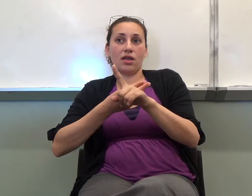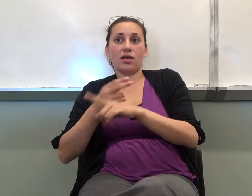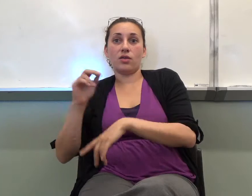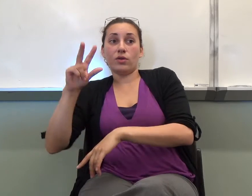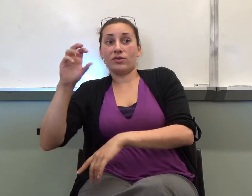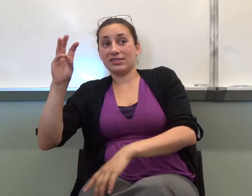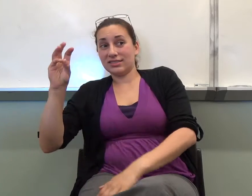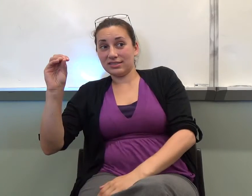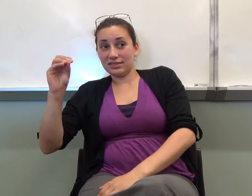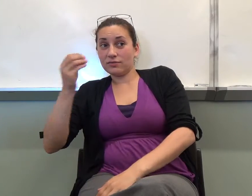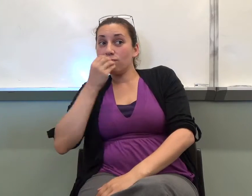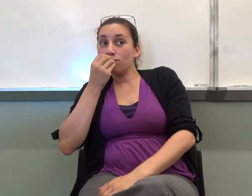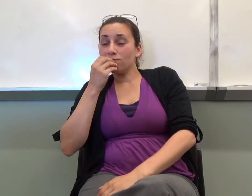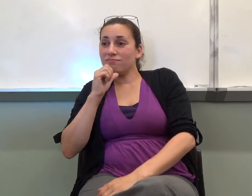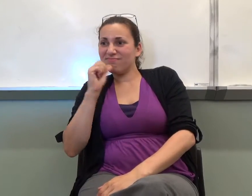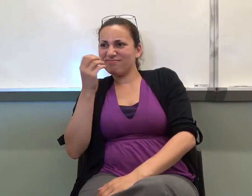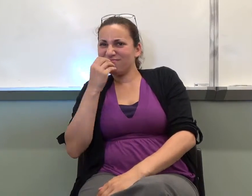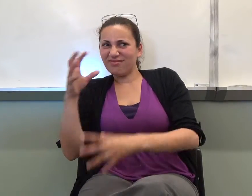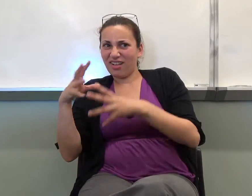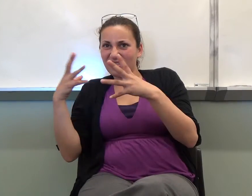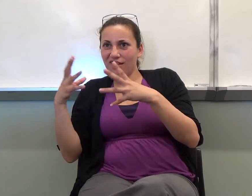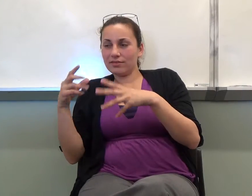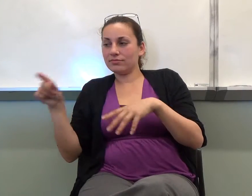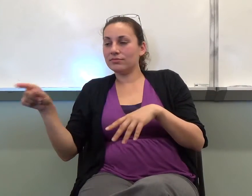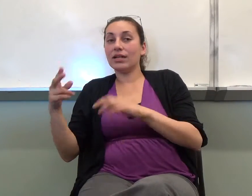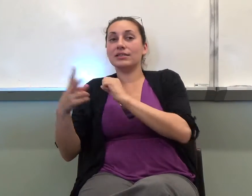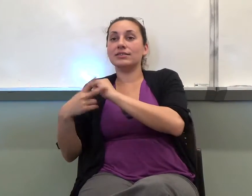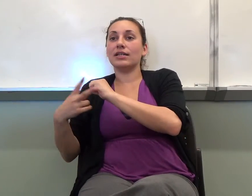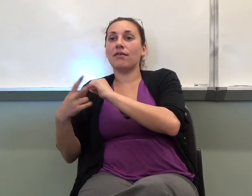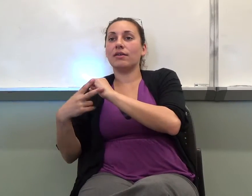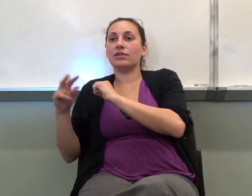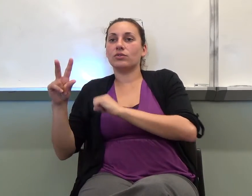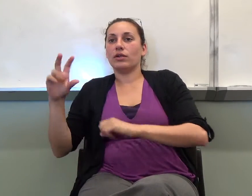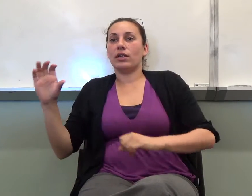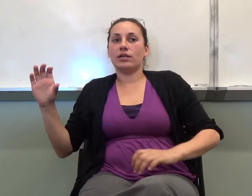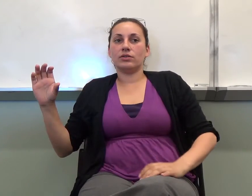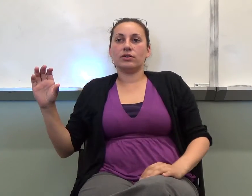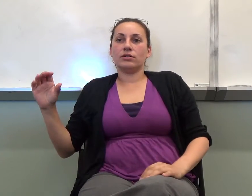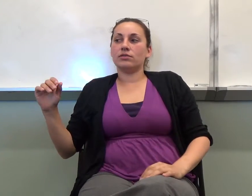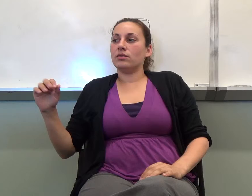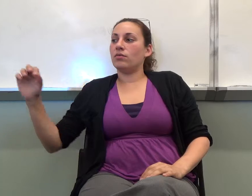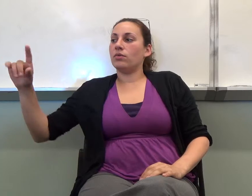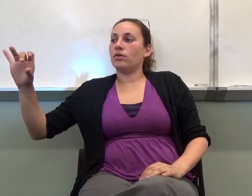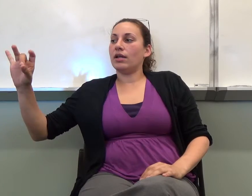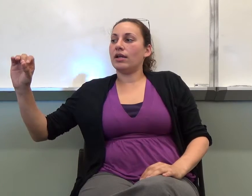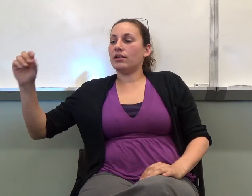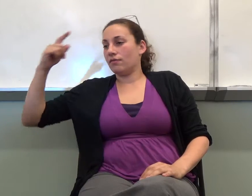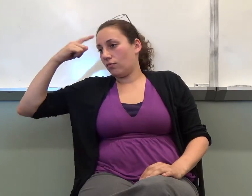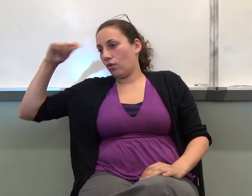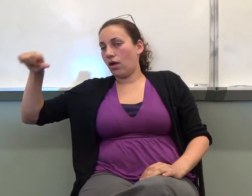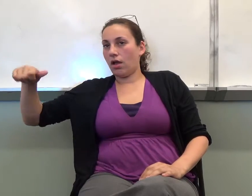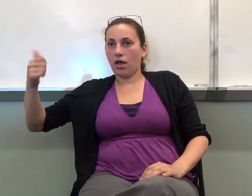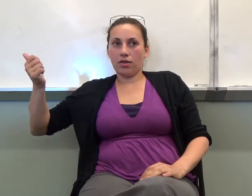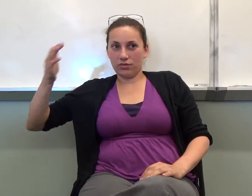much. Savings $300 and $180 for other. You know what other is, right? Everyone knows